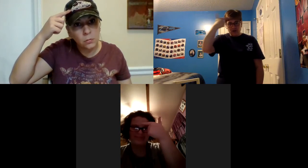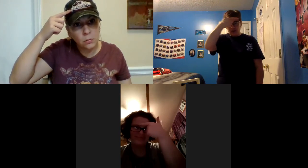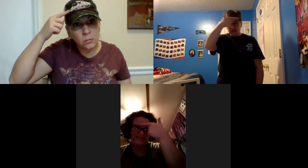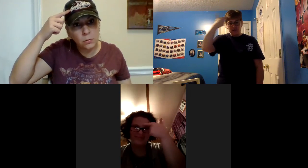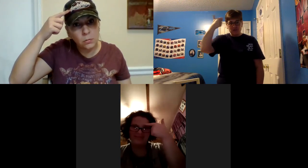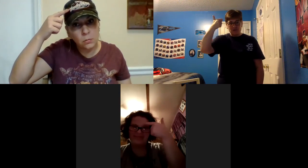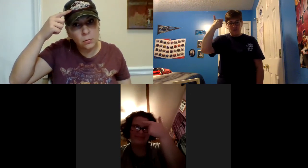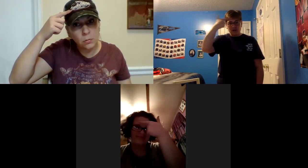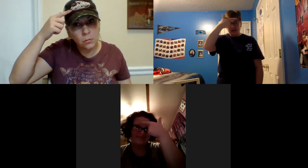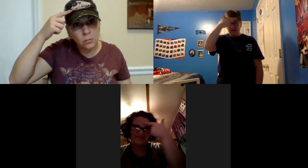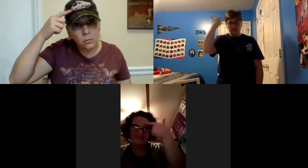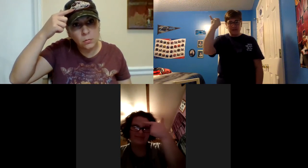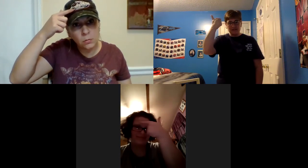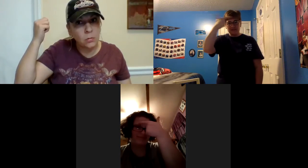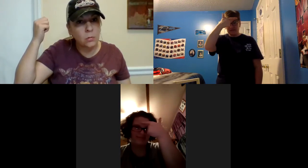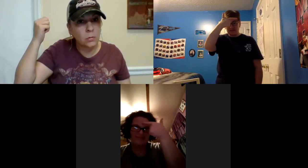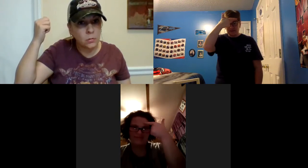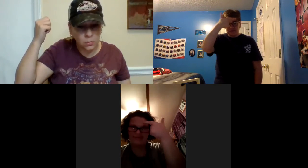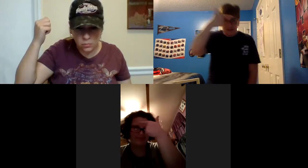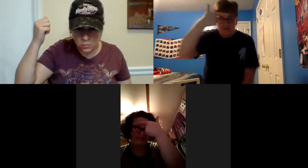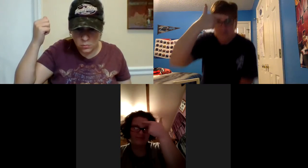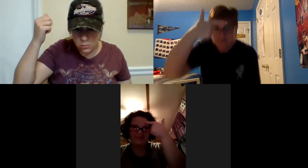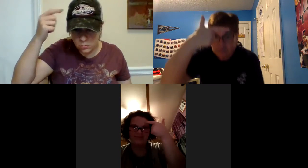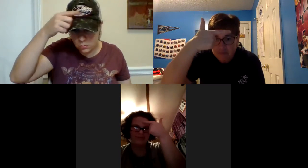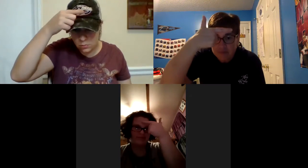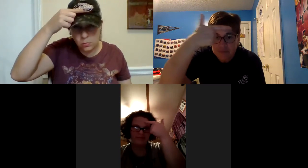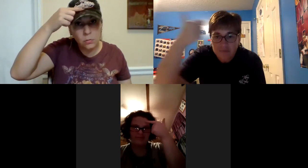going across your forehead because.